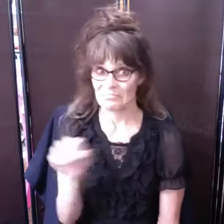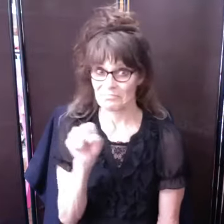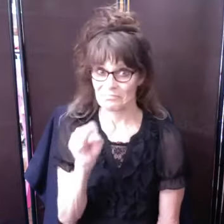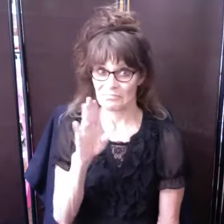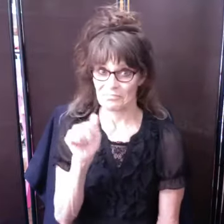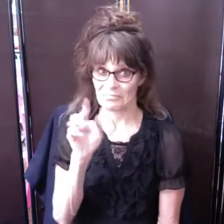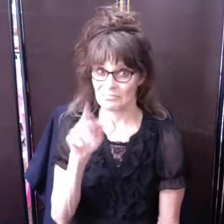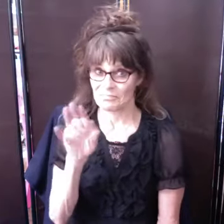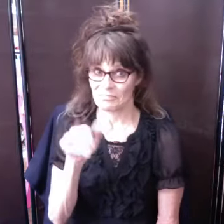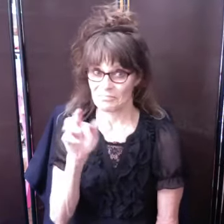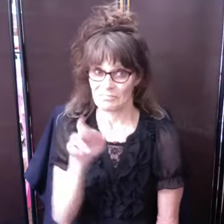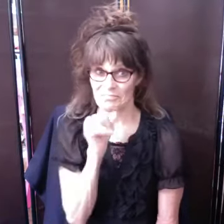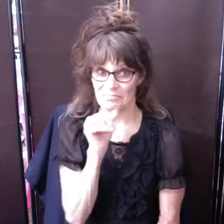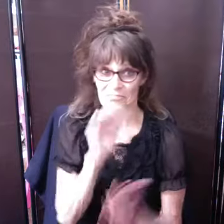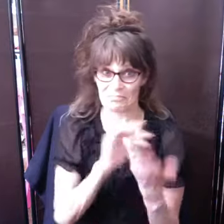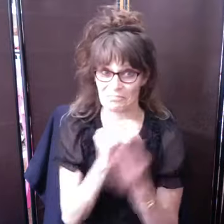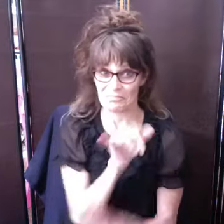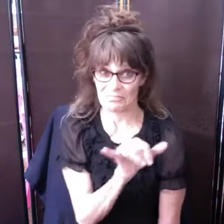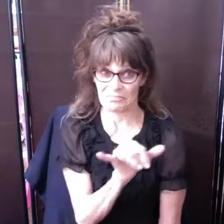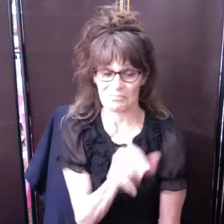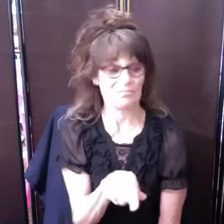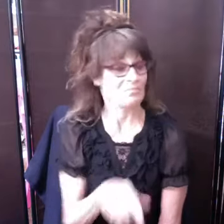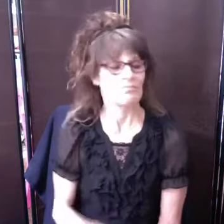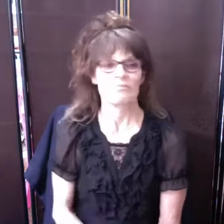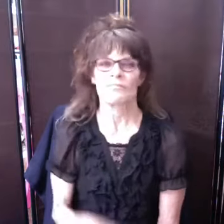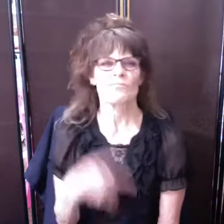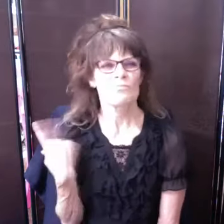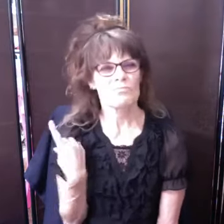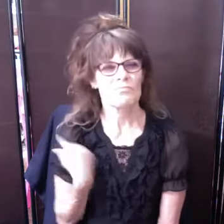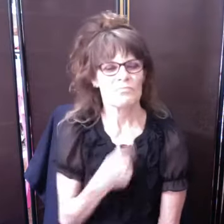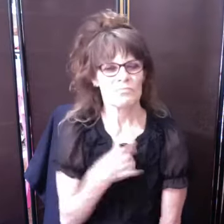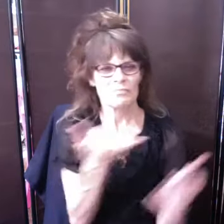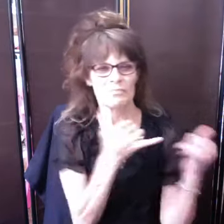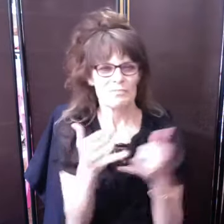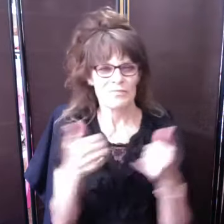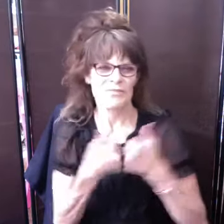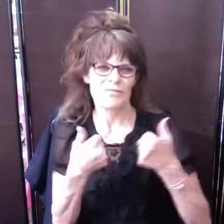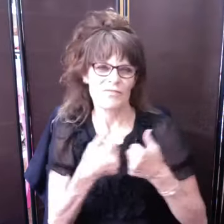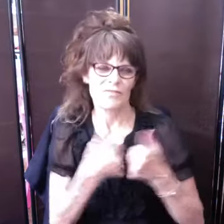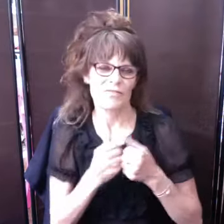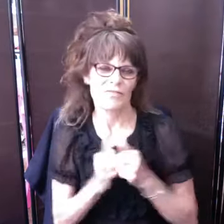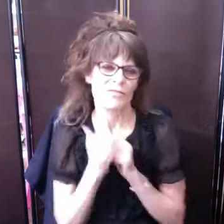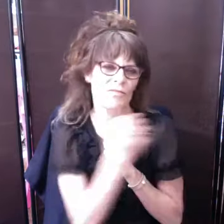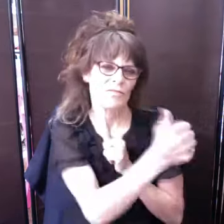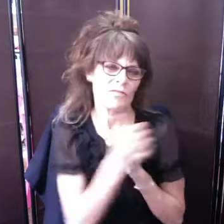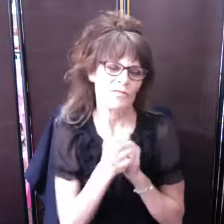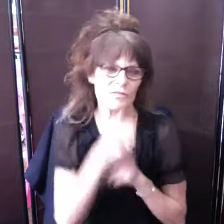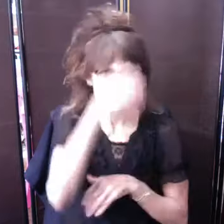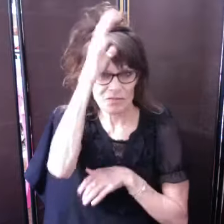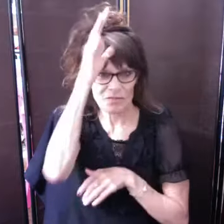he'd leave the house. I was 4 or 5 years old. We do this little thing called the going away game. 2 or 3 days later, my dad came back home. And I don't know what it was like in your house when you were a little boy or a little